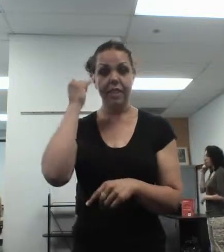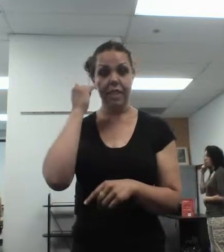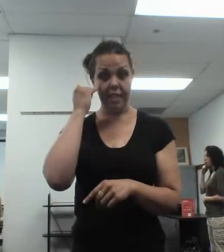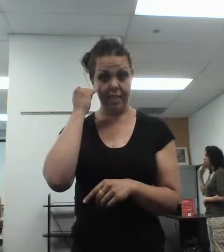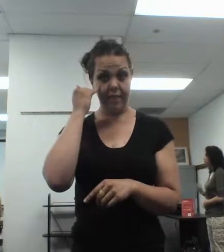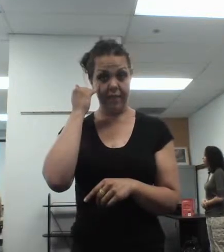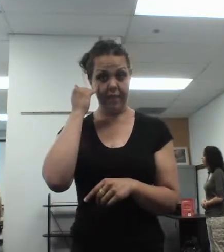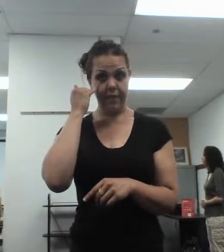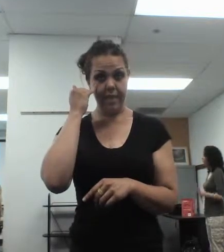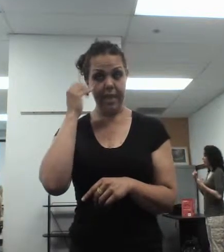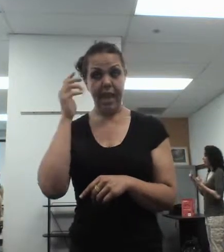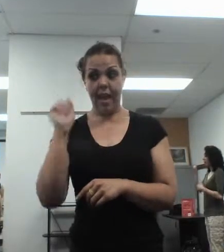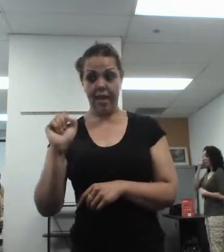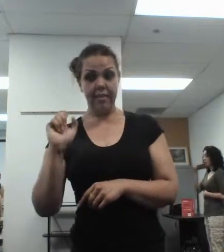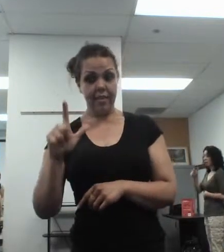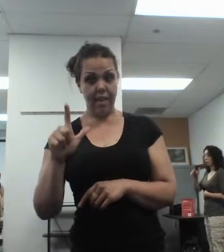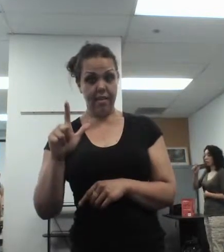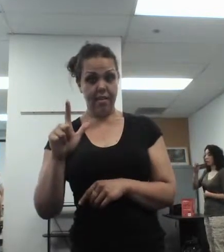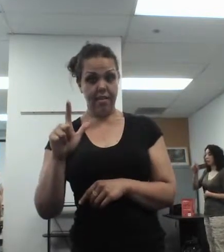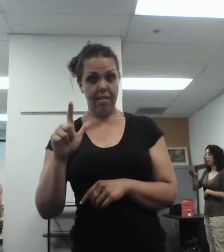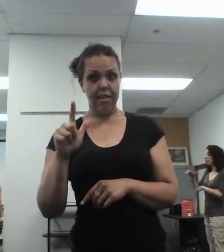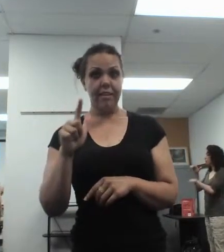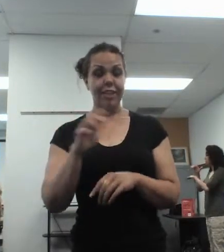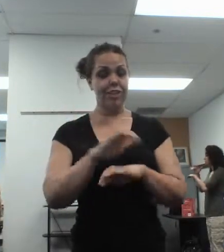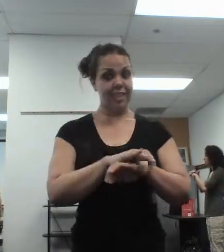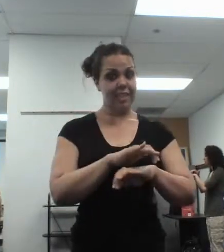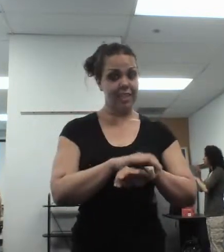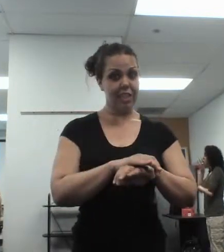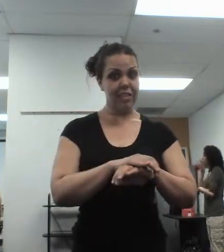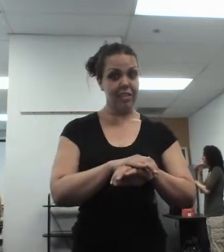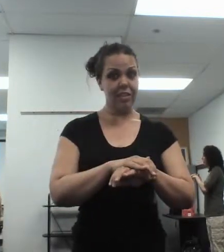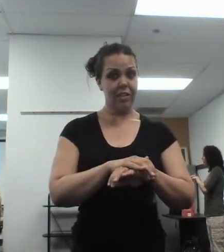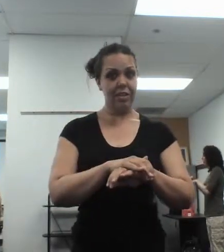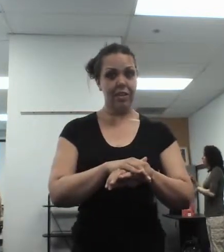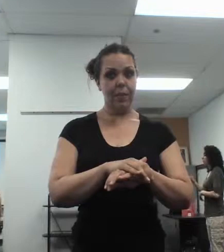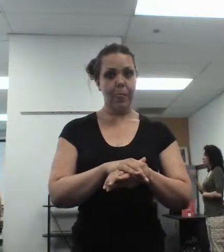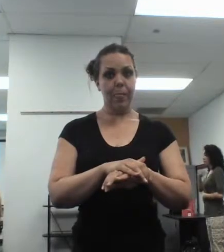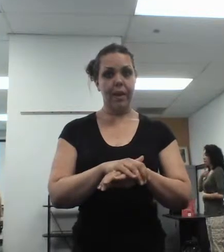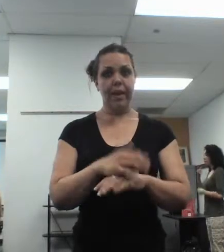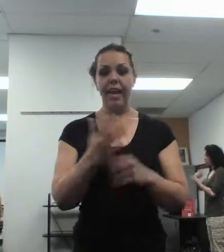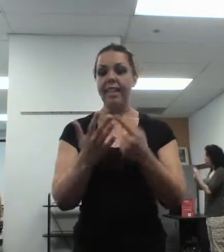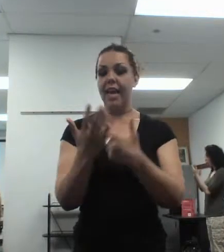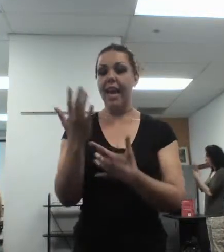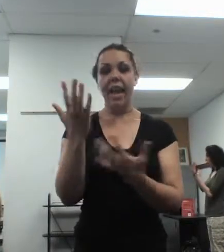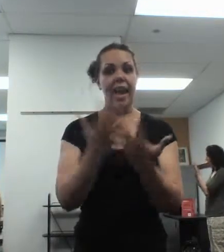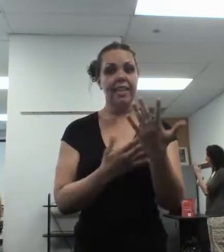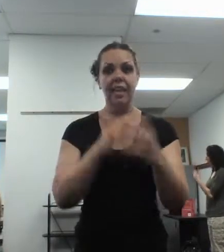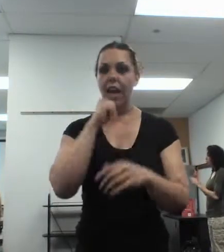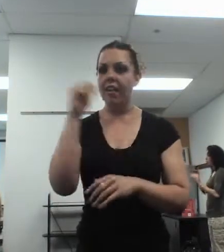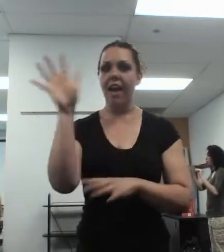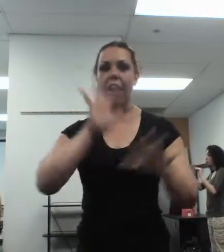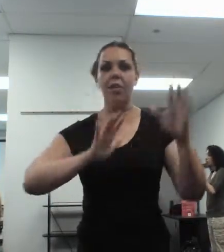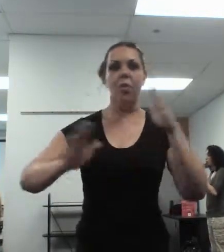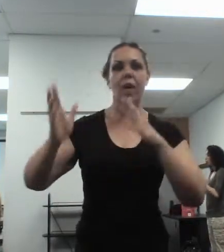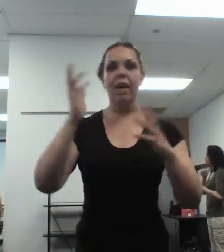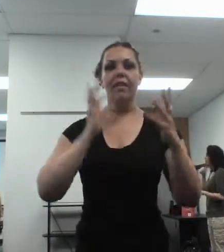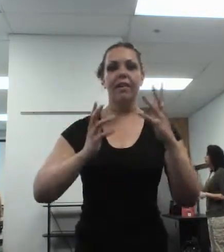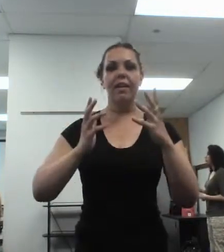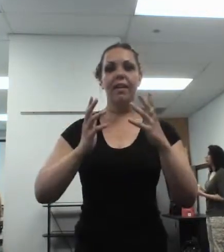ASL into spoken English, then our hands should not be waving. We should be making signs in our lap as we're trying to voice